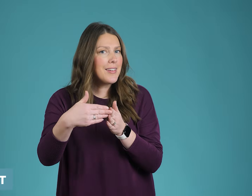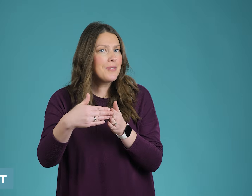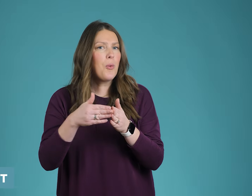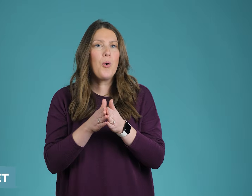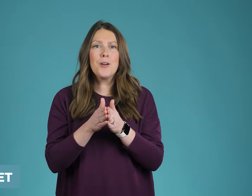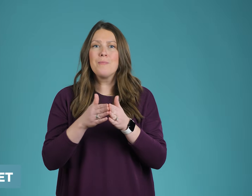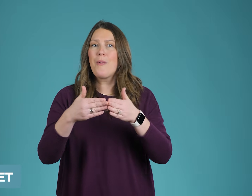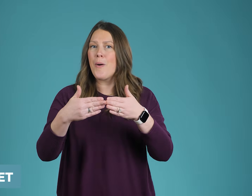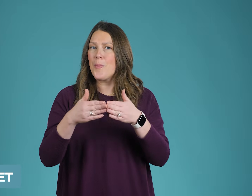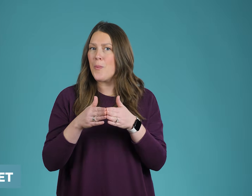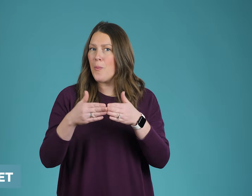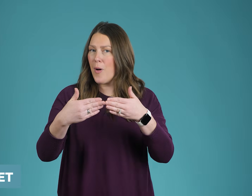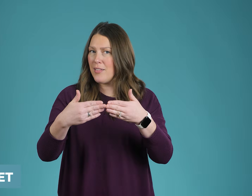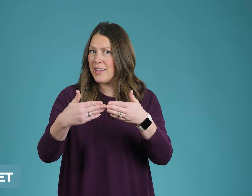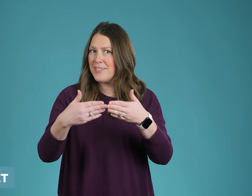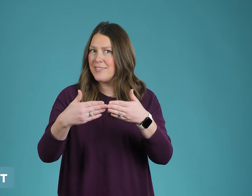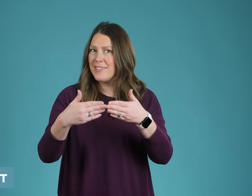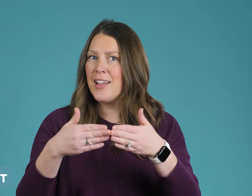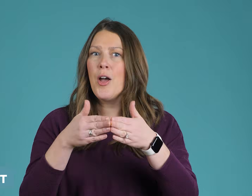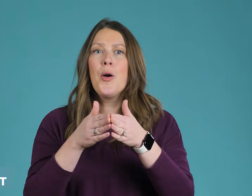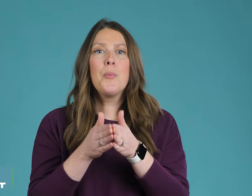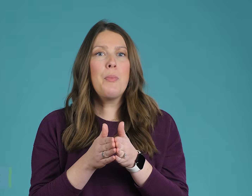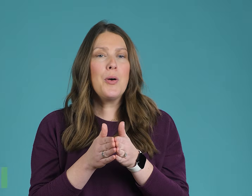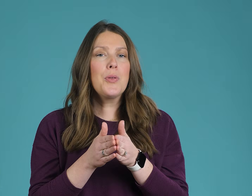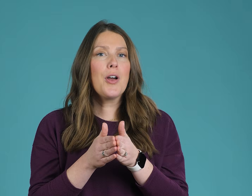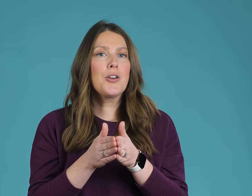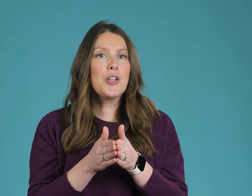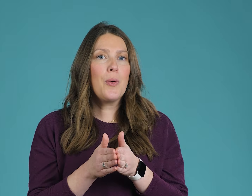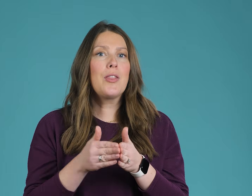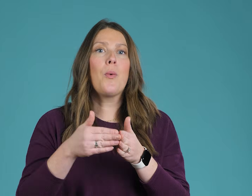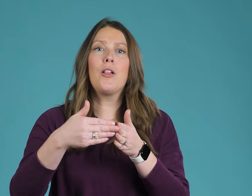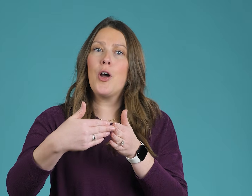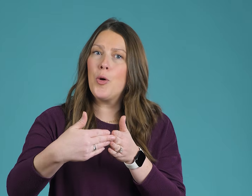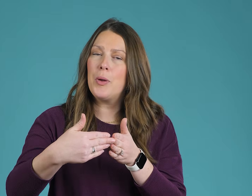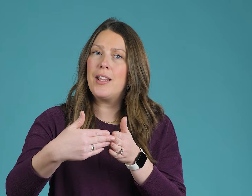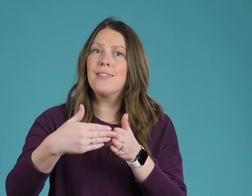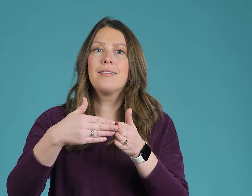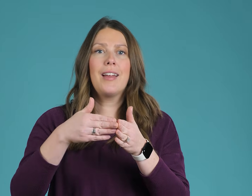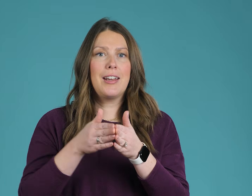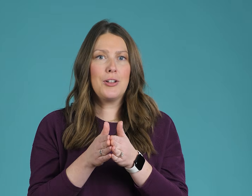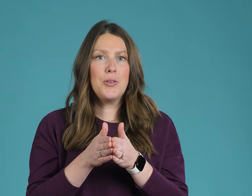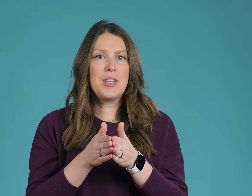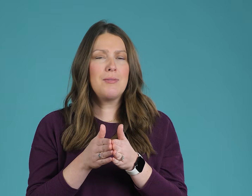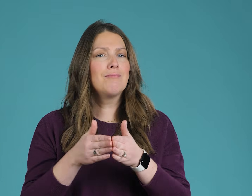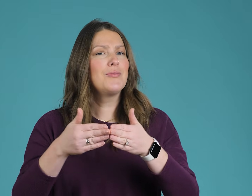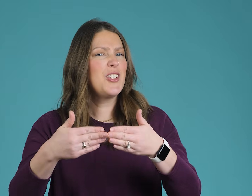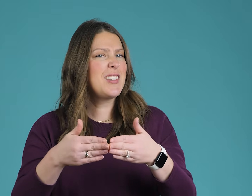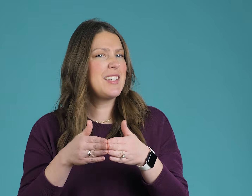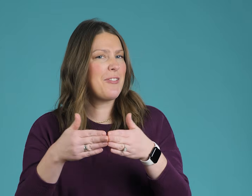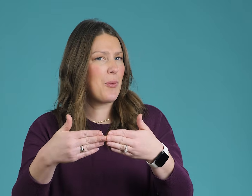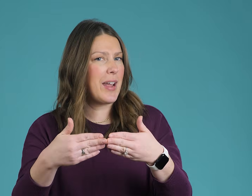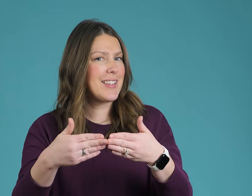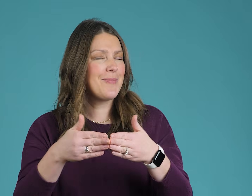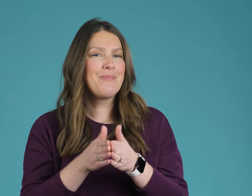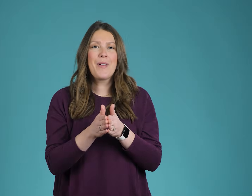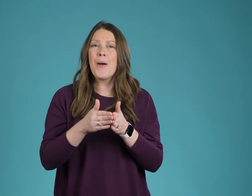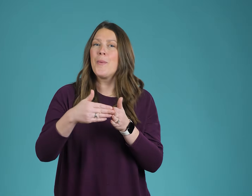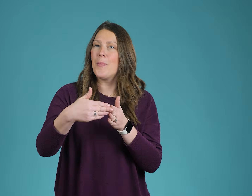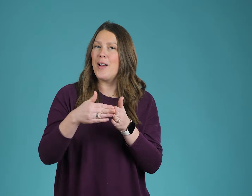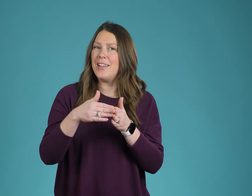Wallet or wallet. Both are showing the wallet opening and closing, just in different ways.